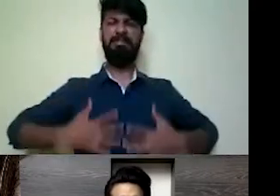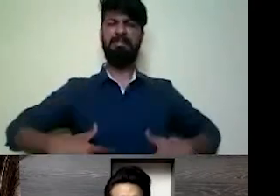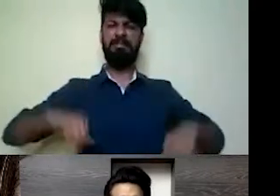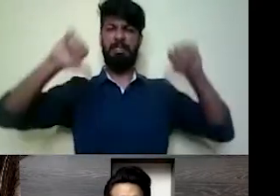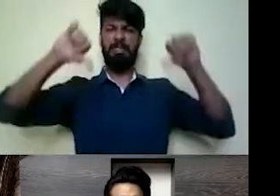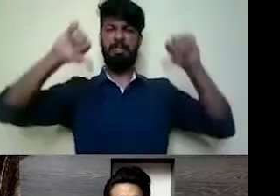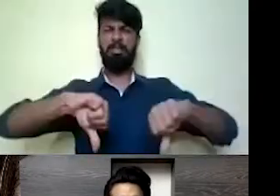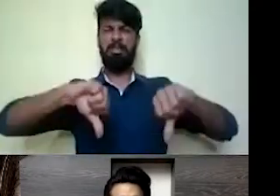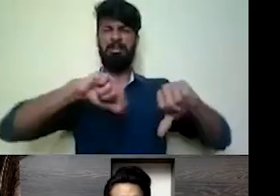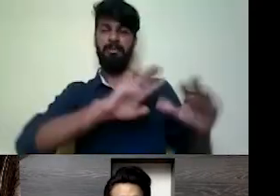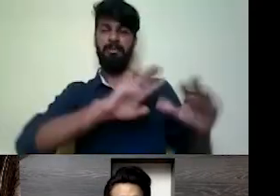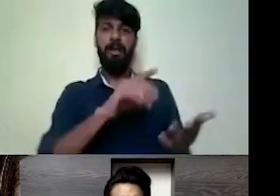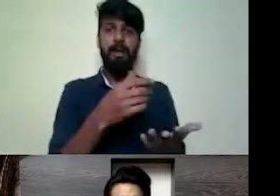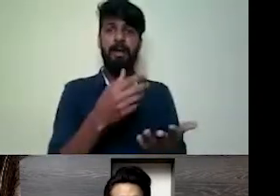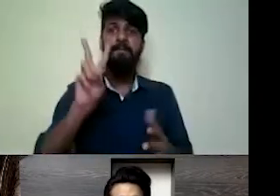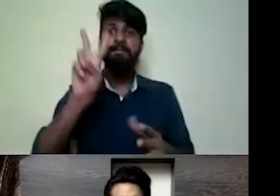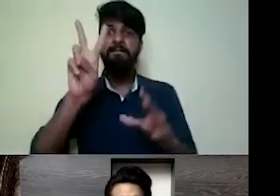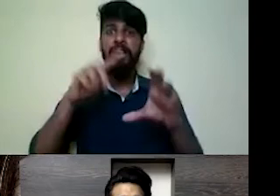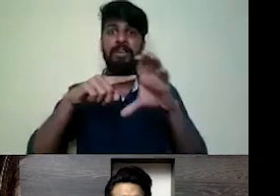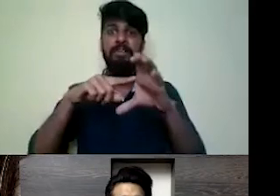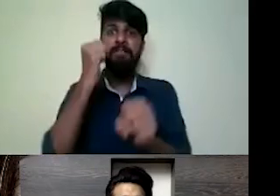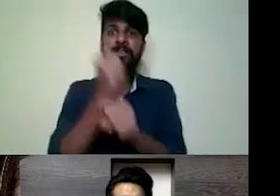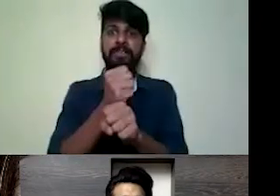the time. No, not good.